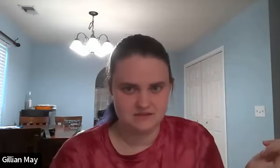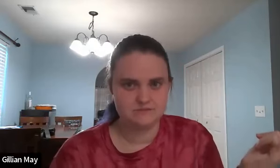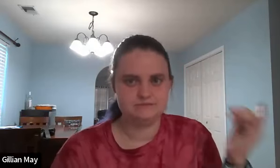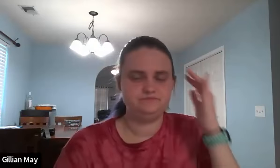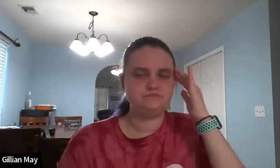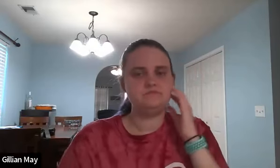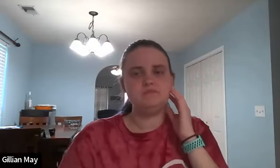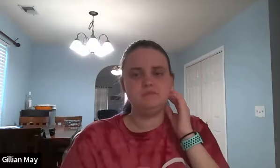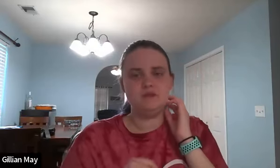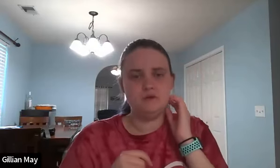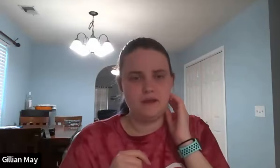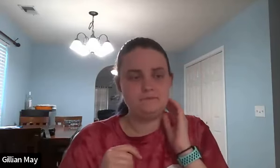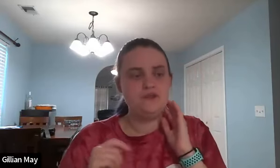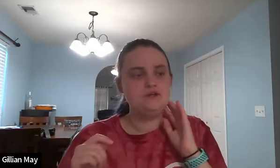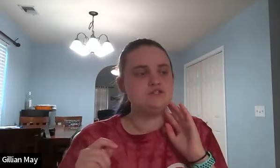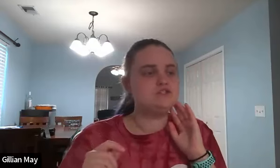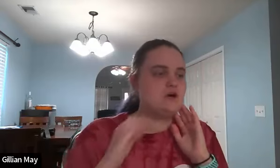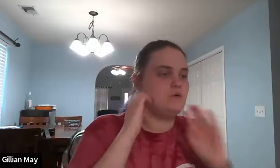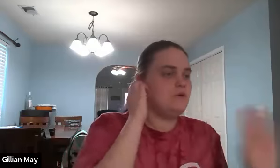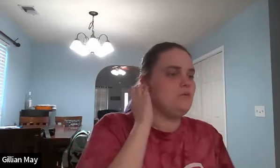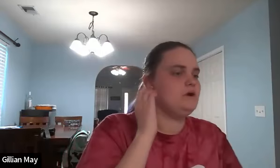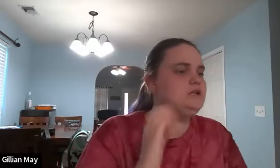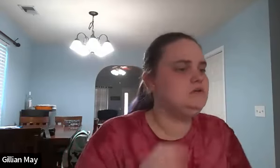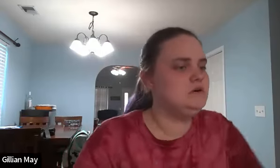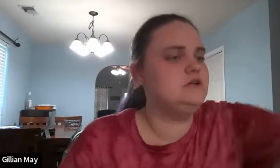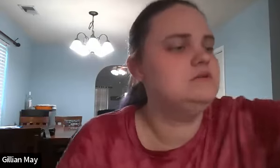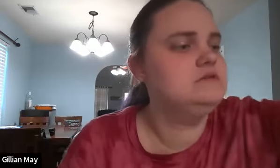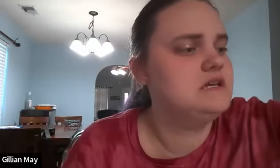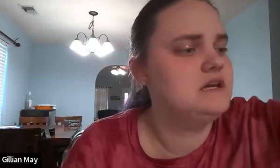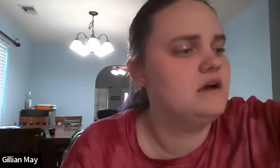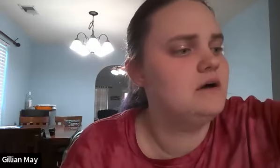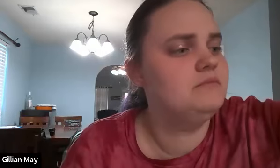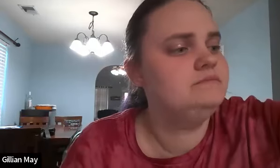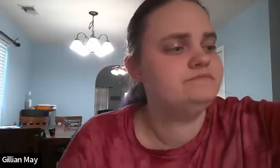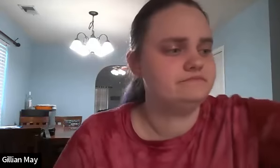Yes. Okay. So when you are using,